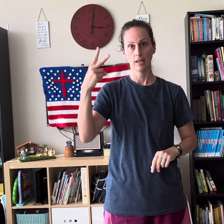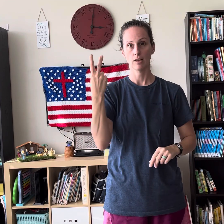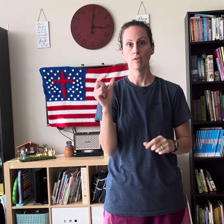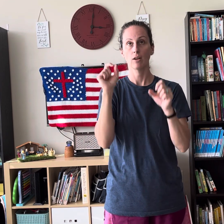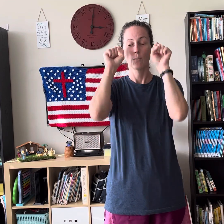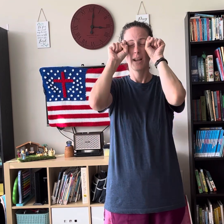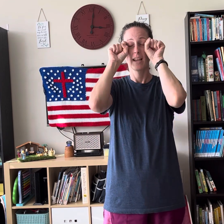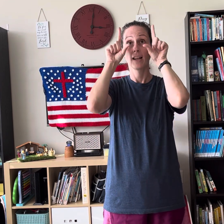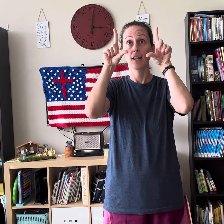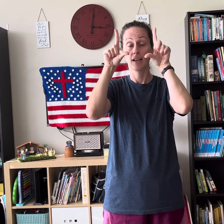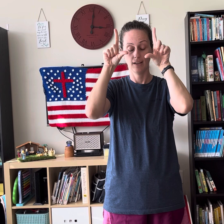Great Awakening.